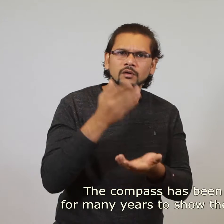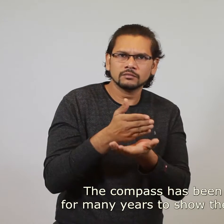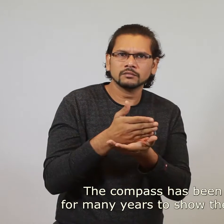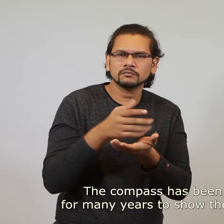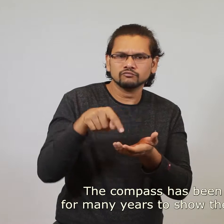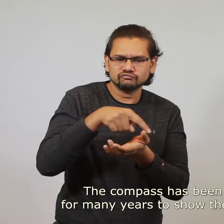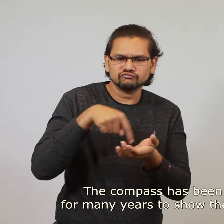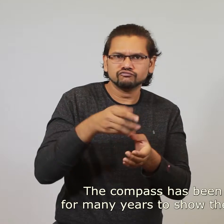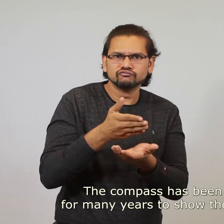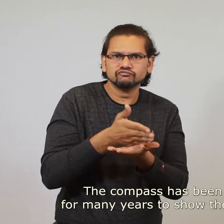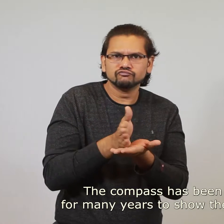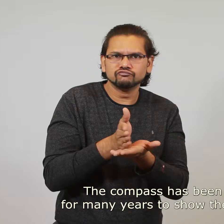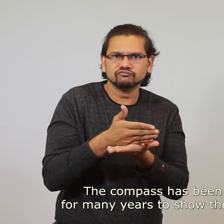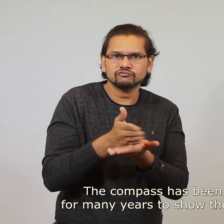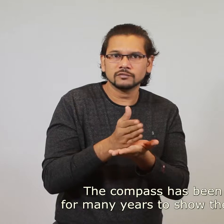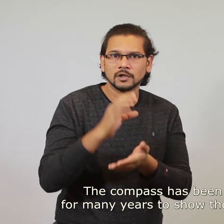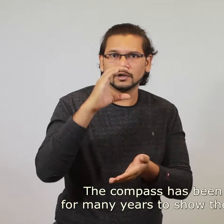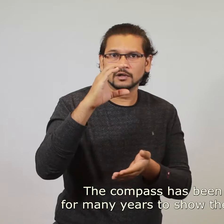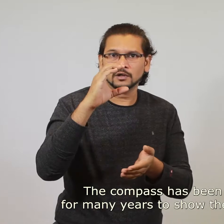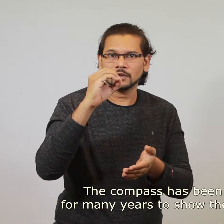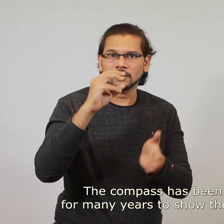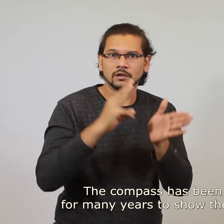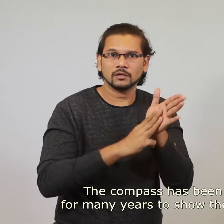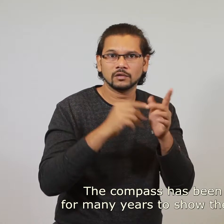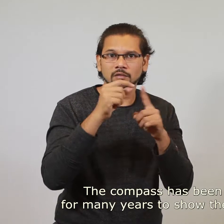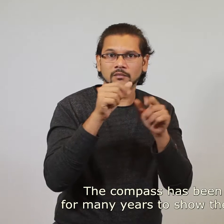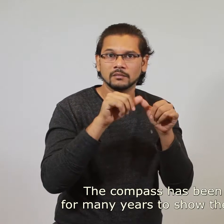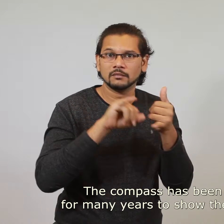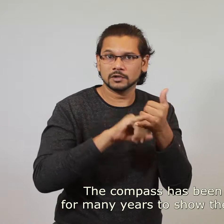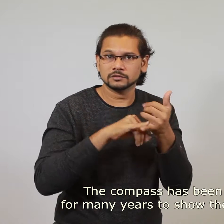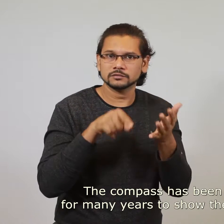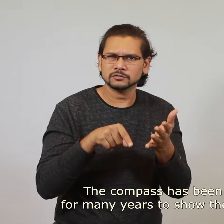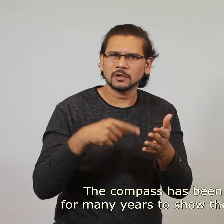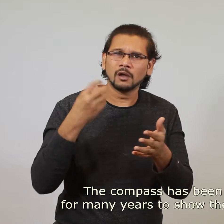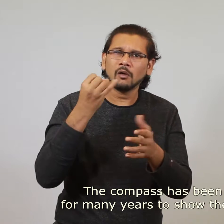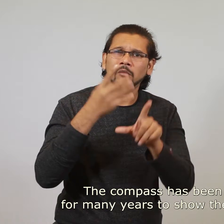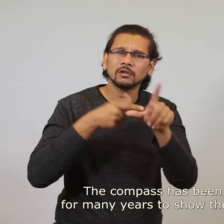The compass has been in use for many years to show the direction.